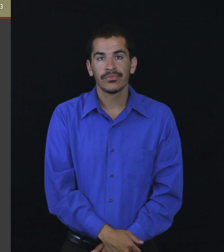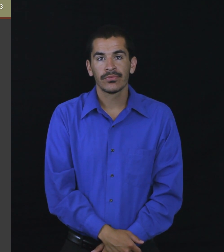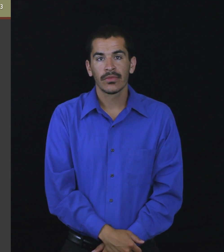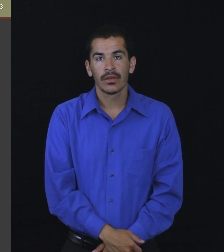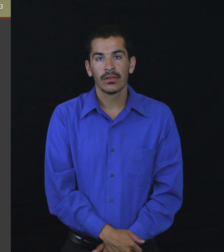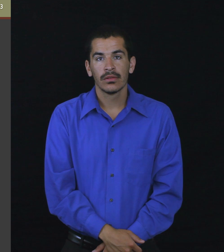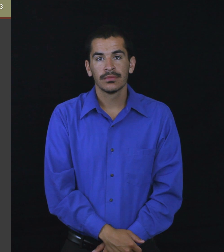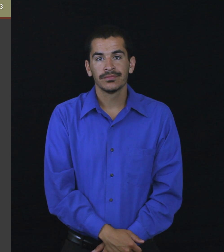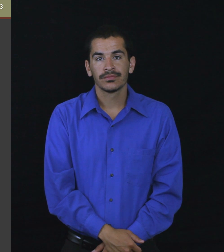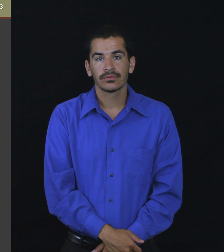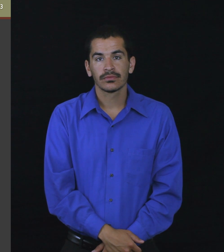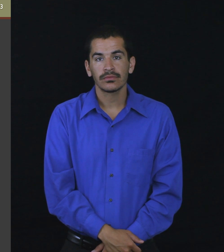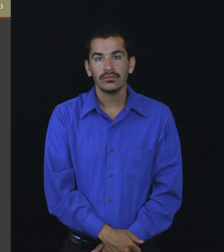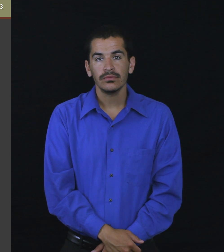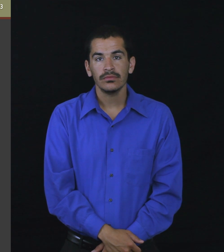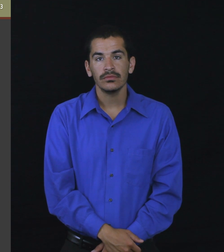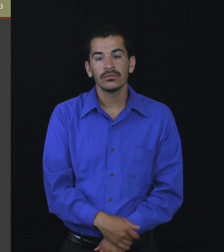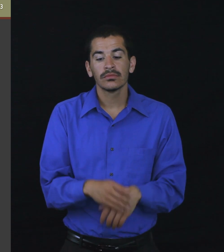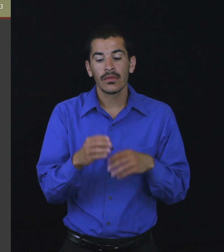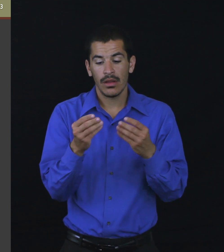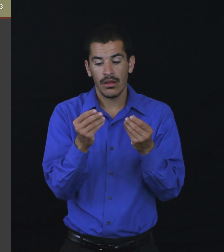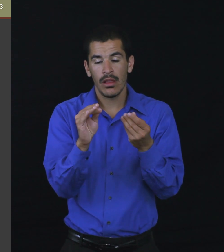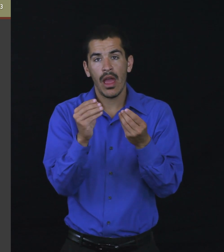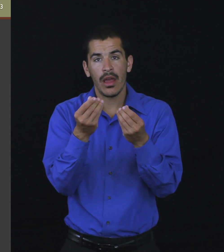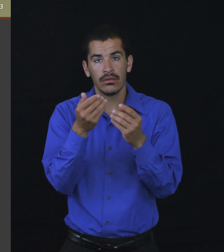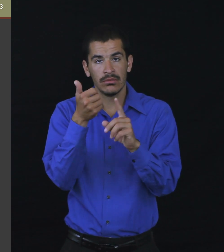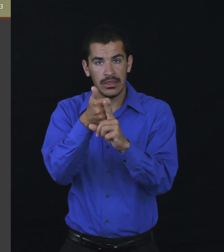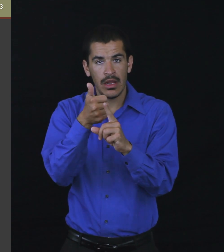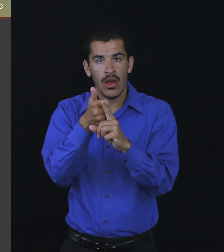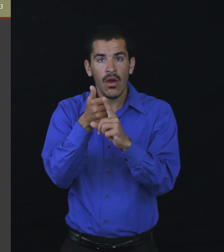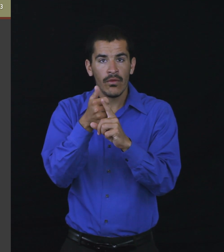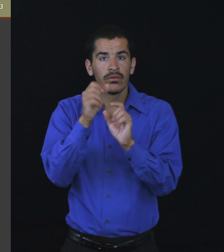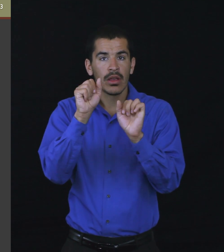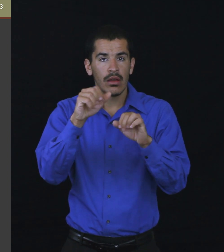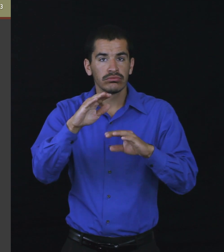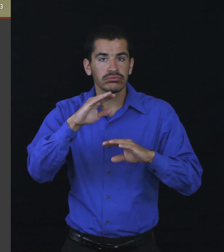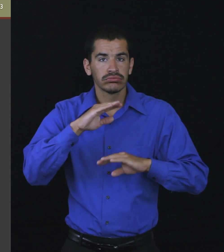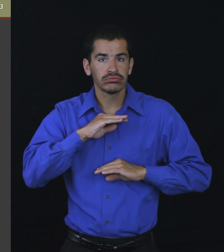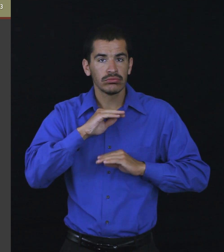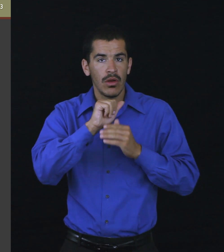The land is big enough for all the priorities.